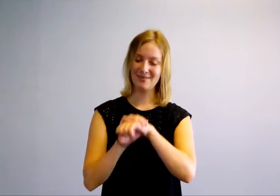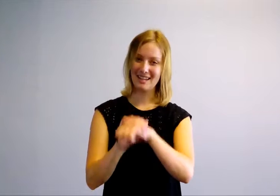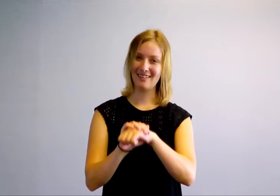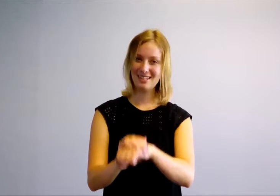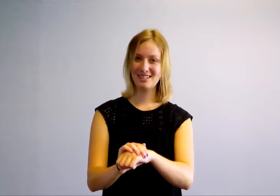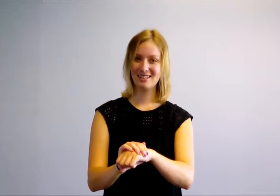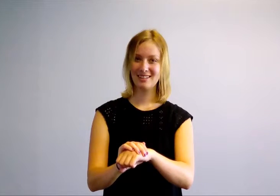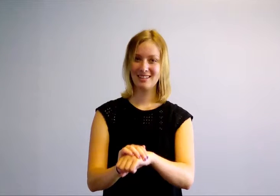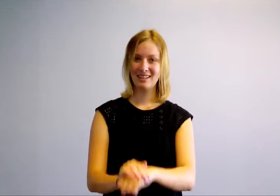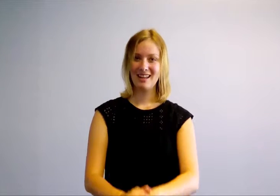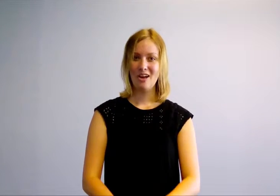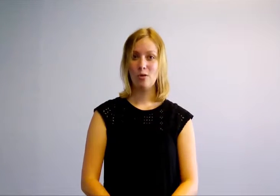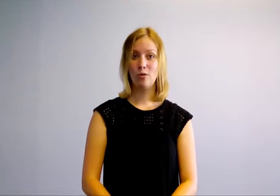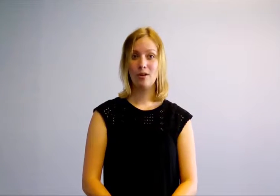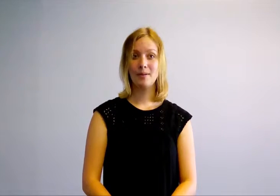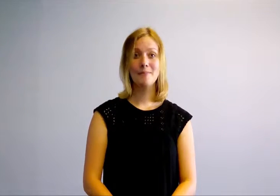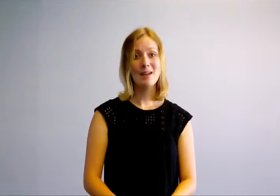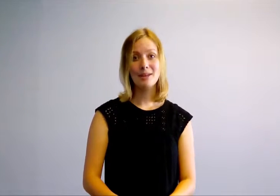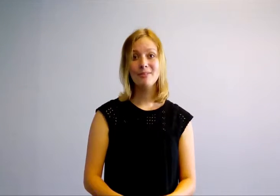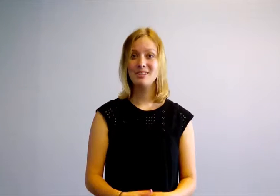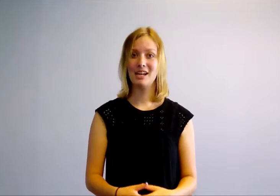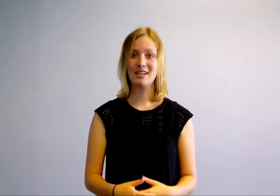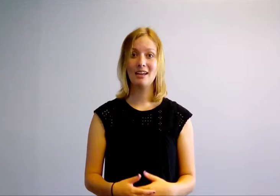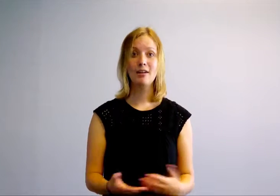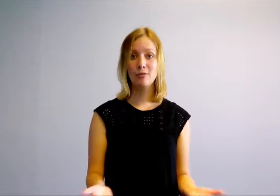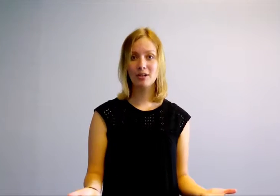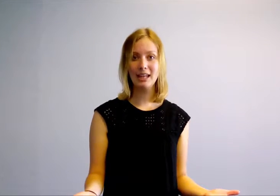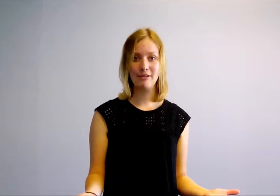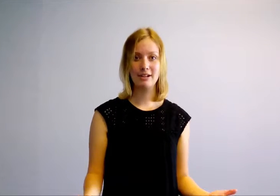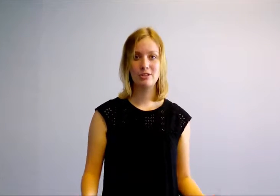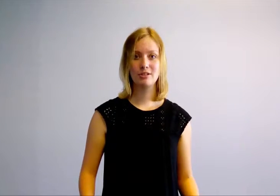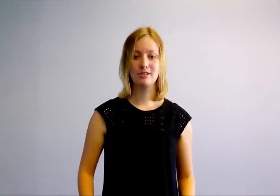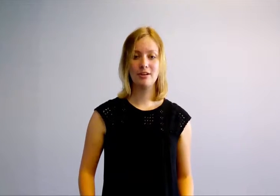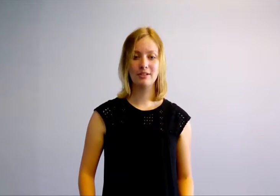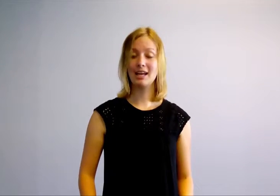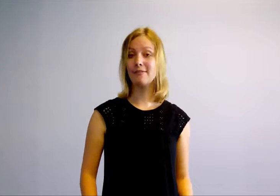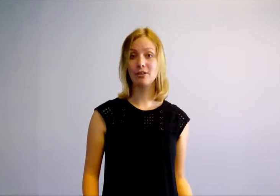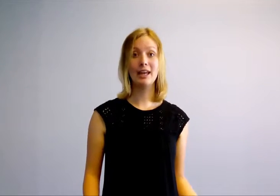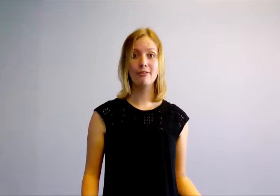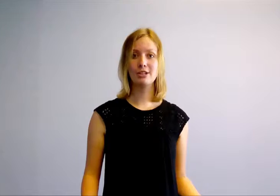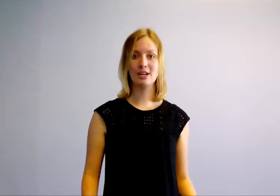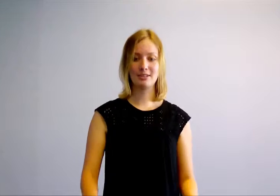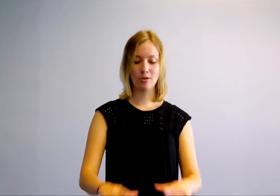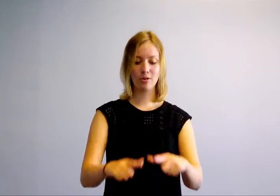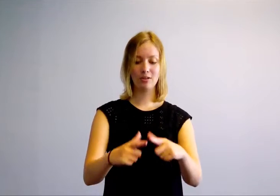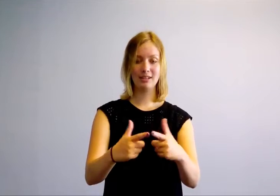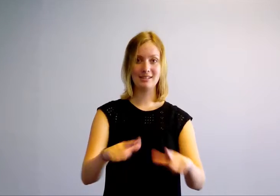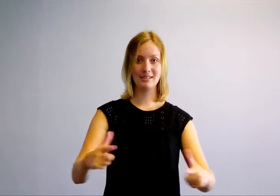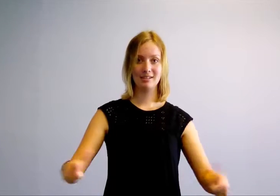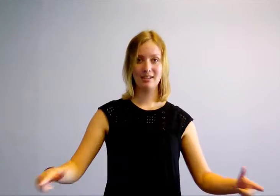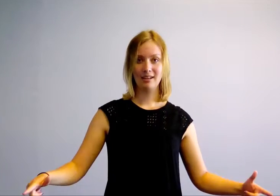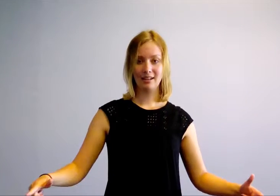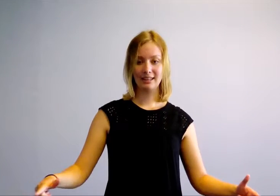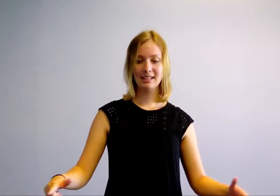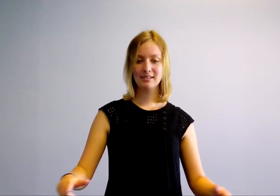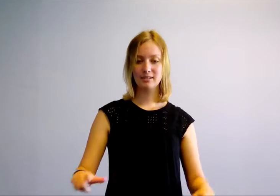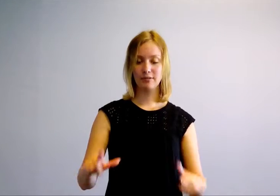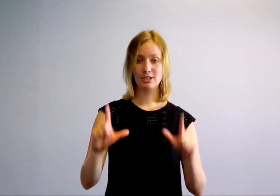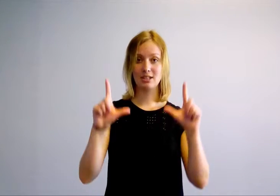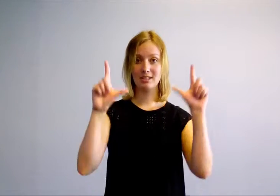would be English. Or maybe we're studying a foreign language. So the sign for language as a whole is like this, which just